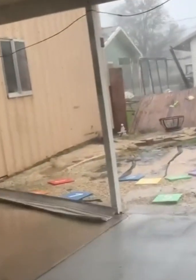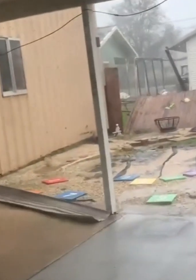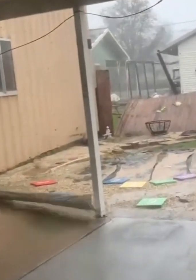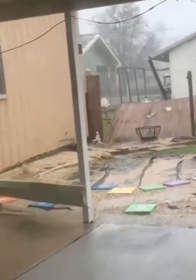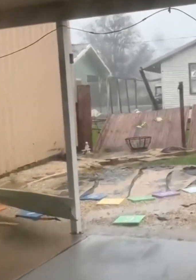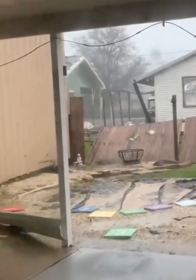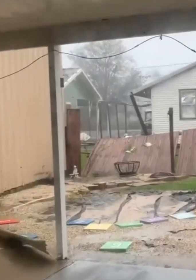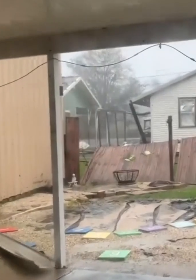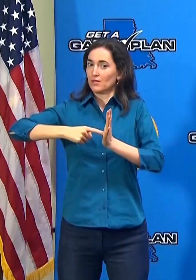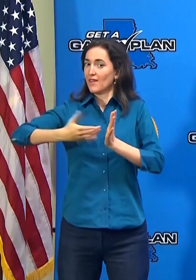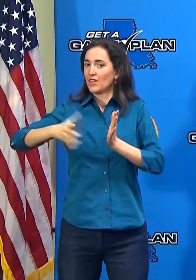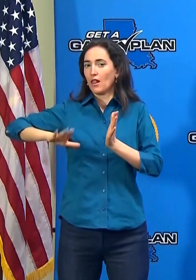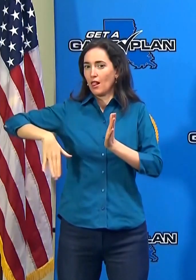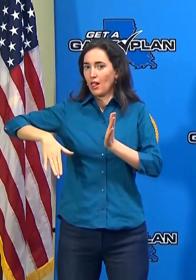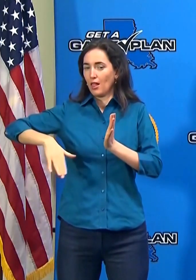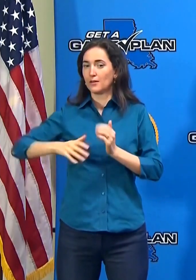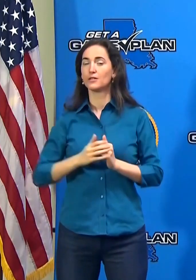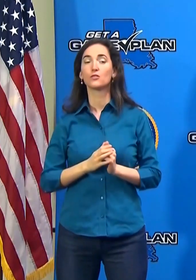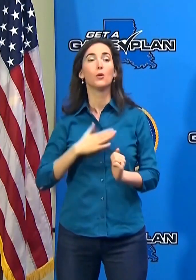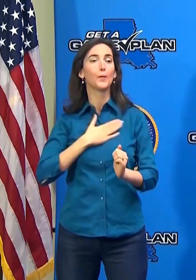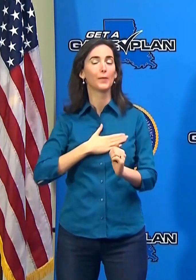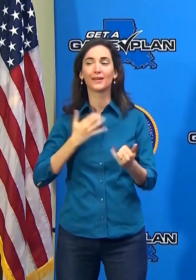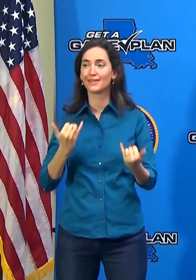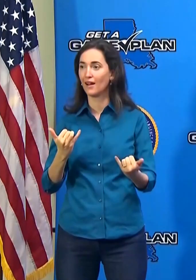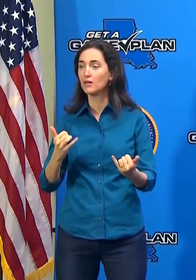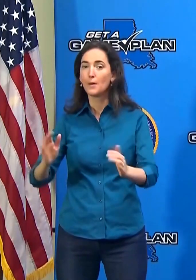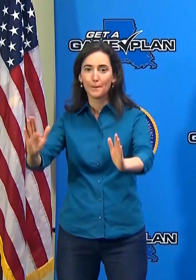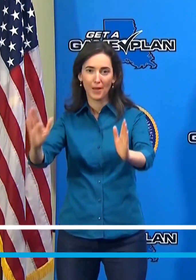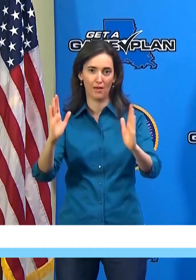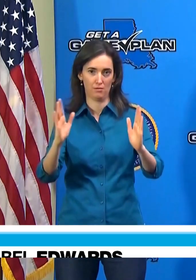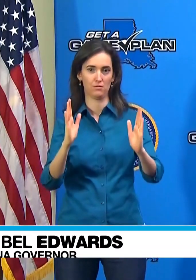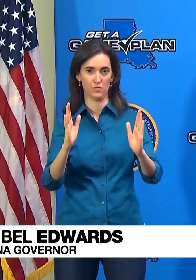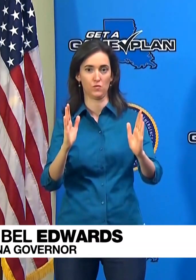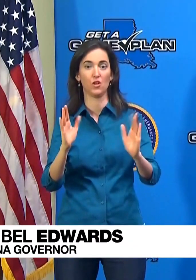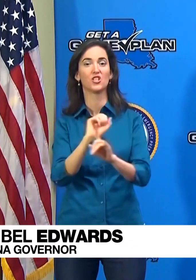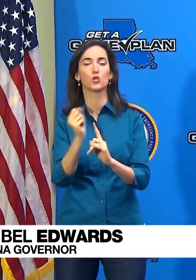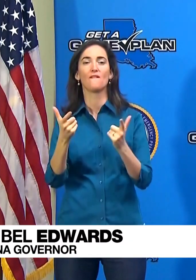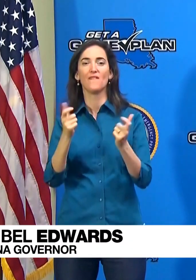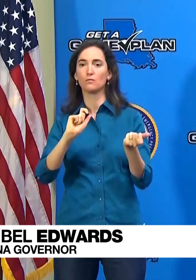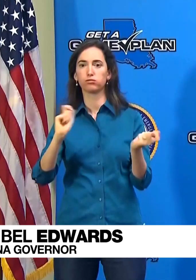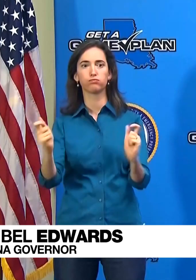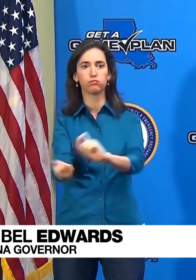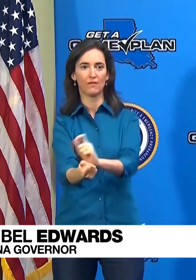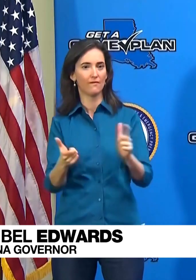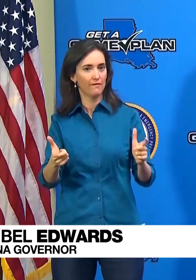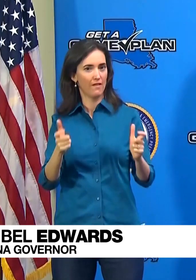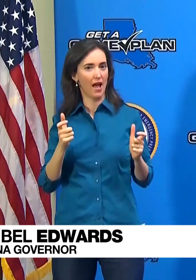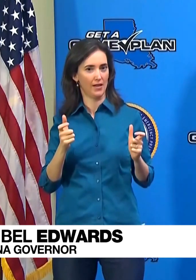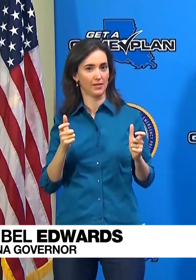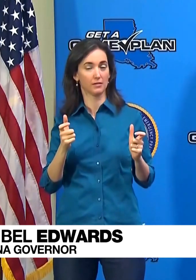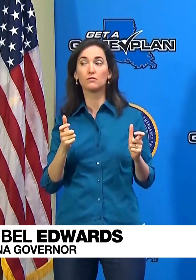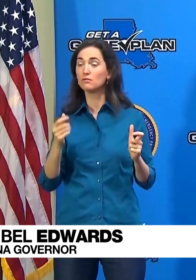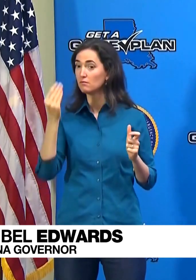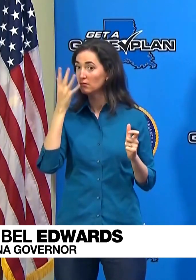centers, the state's governor urged people to stay on their toes. Conditions are changing very rapidly, and obviously we have a very